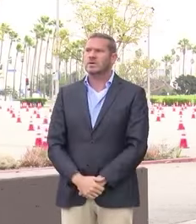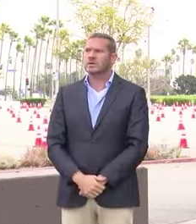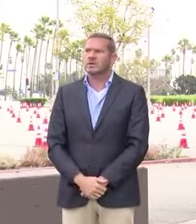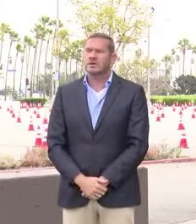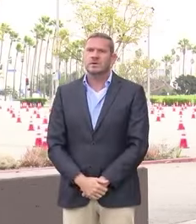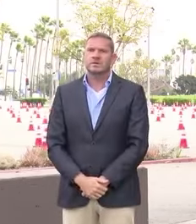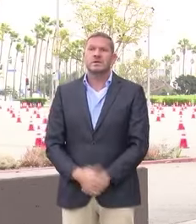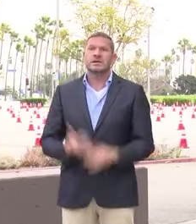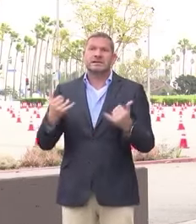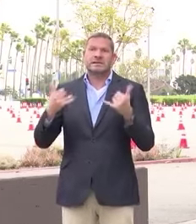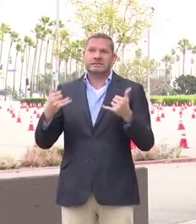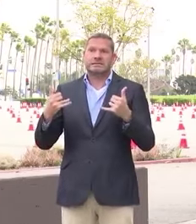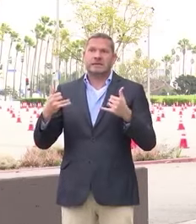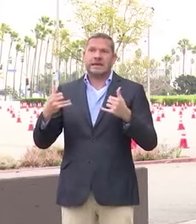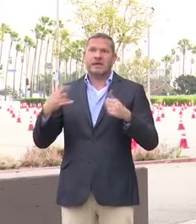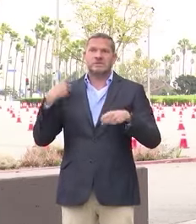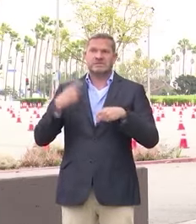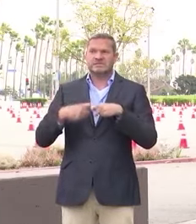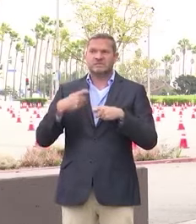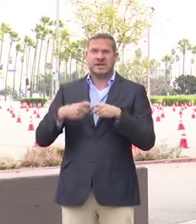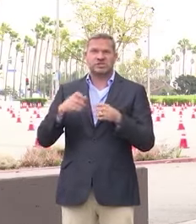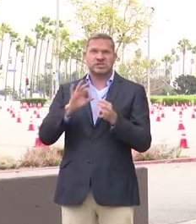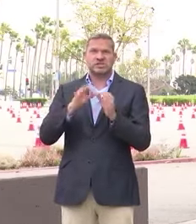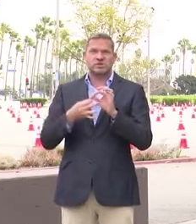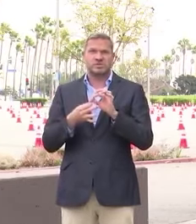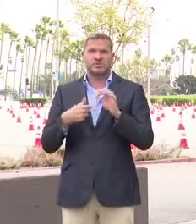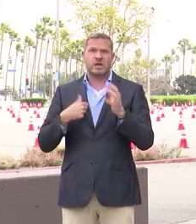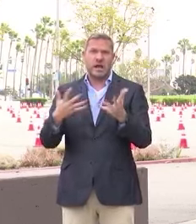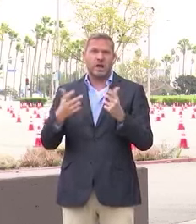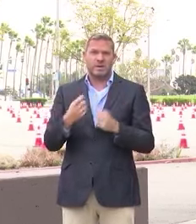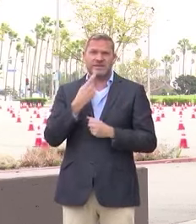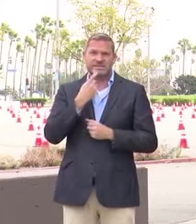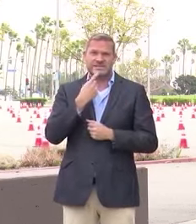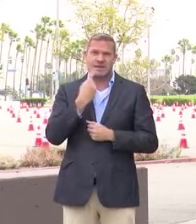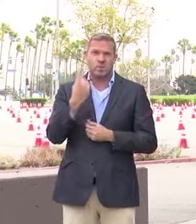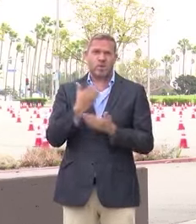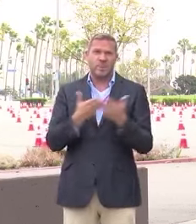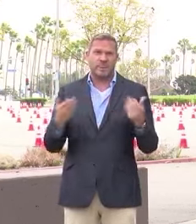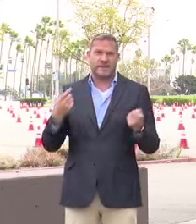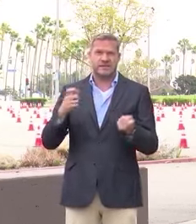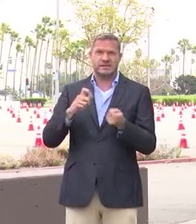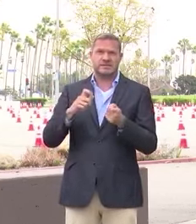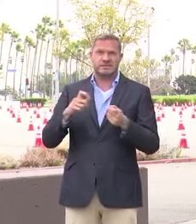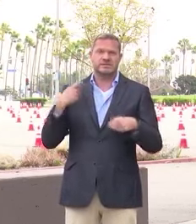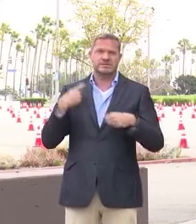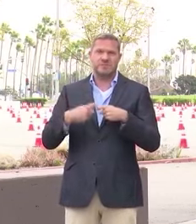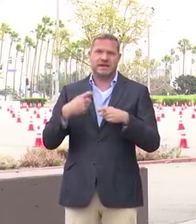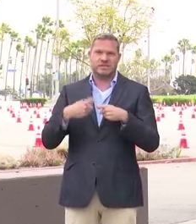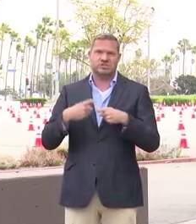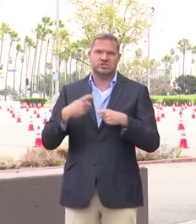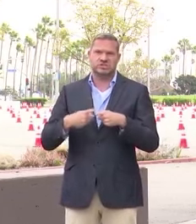yeah. We're going to do the Spanish interpretation. Let me say, I know you want me to say one thing in Spanish, so I'll say one thing in Spanish and then we'll do the interpretation.